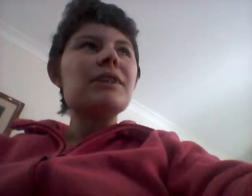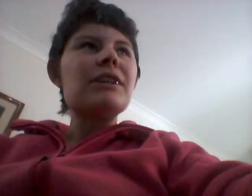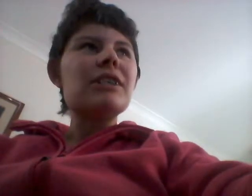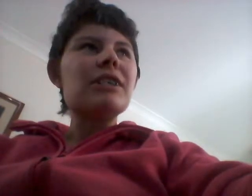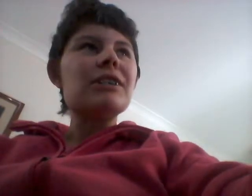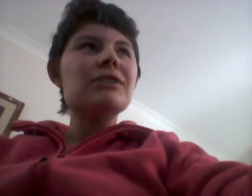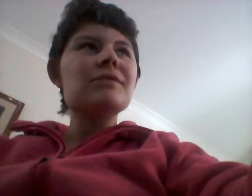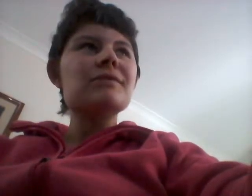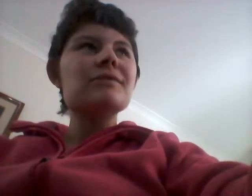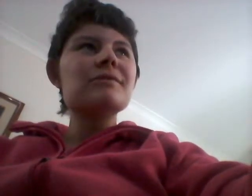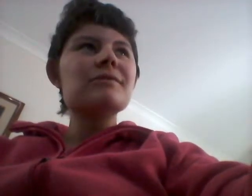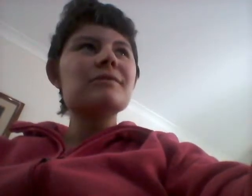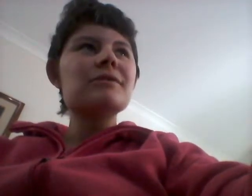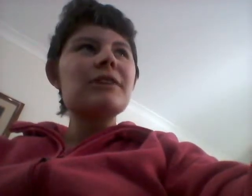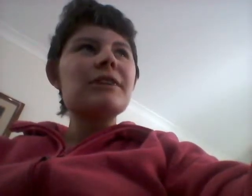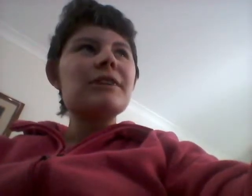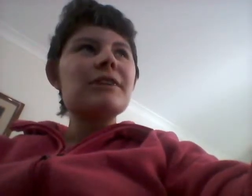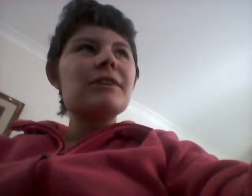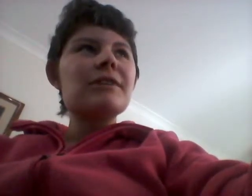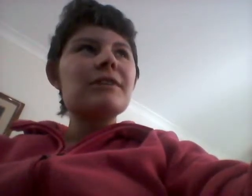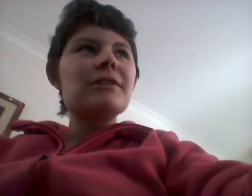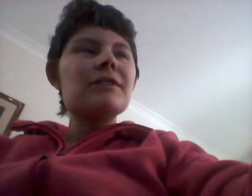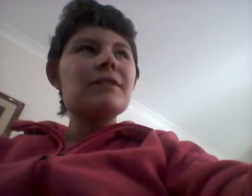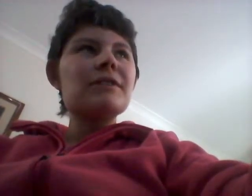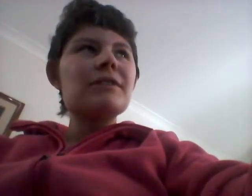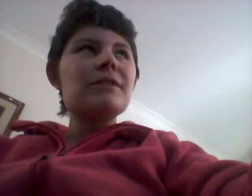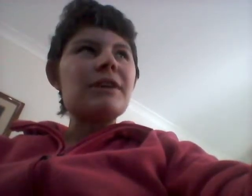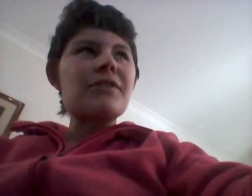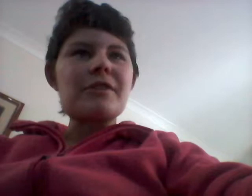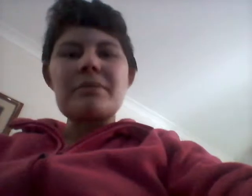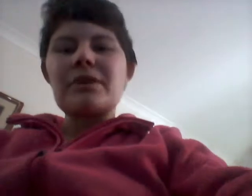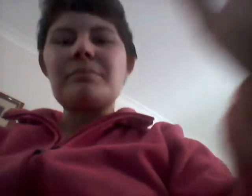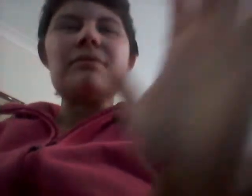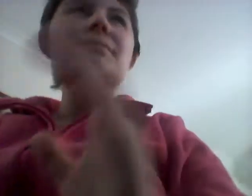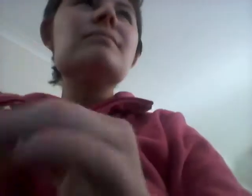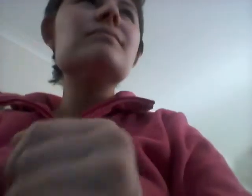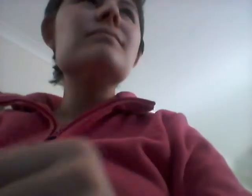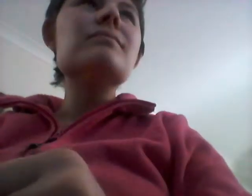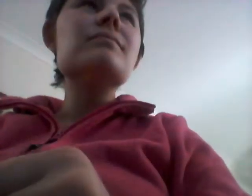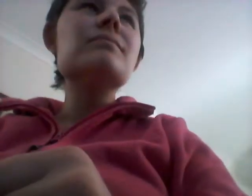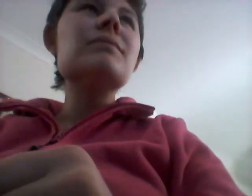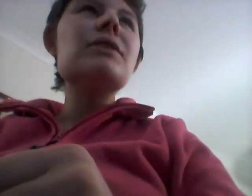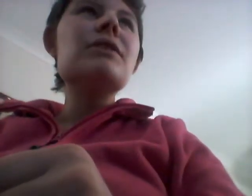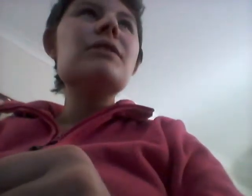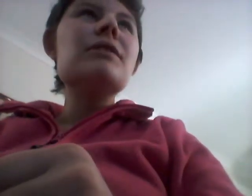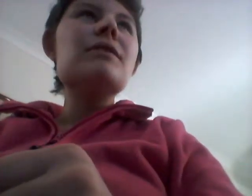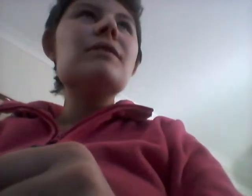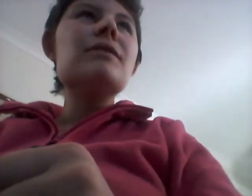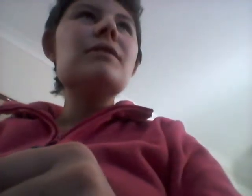Great. Yeah. Can you try with us? I do purple. Next Let is purple. P for purple.